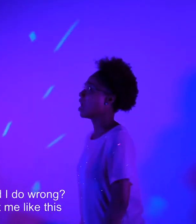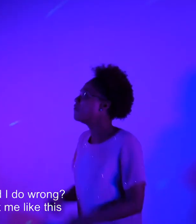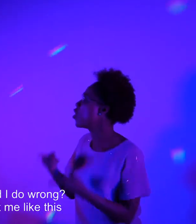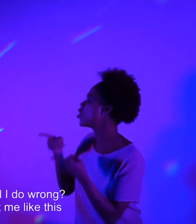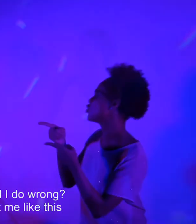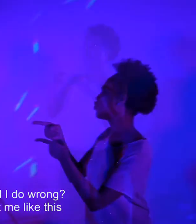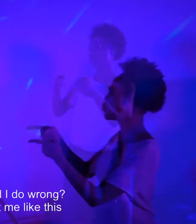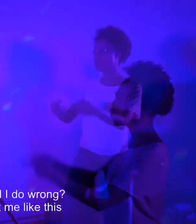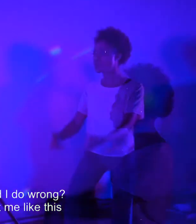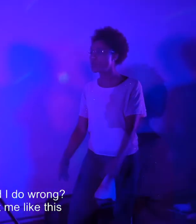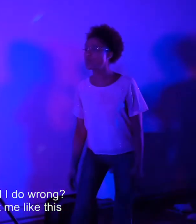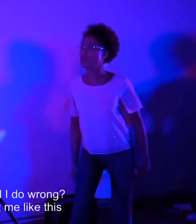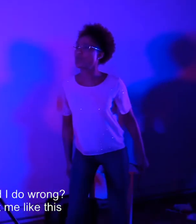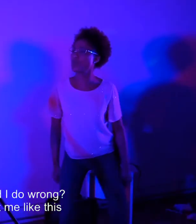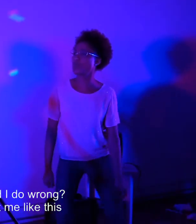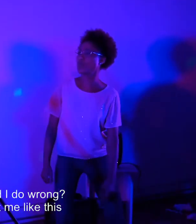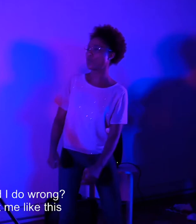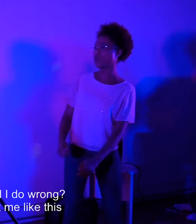wrong for you